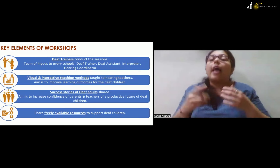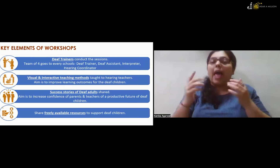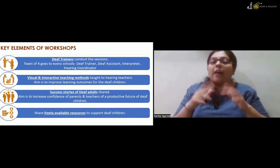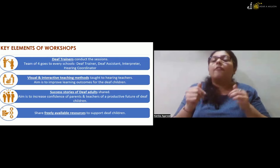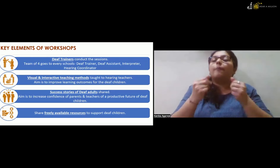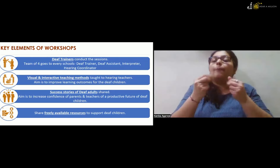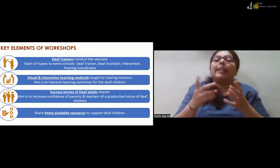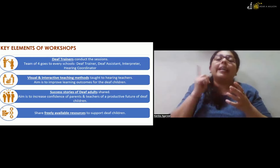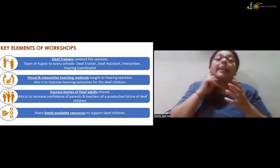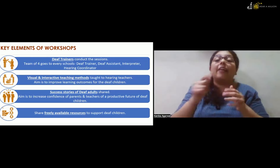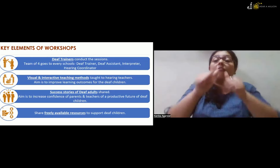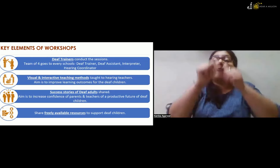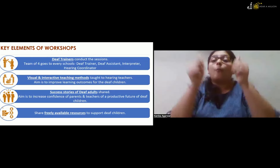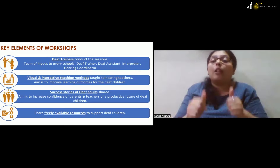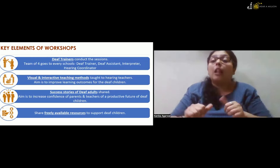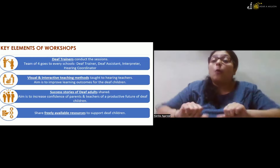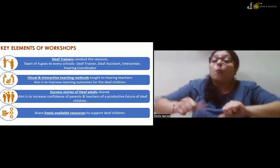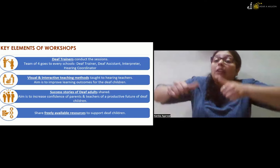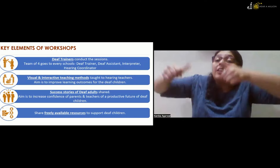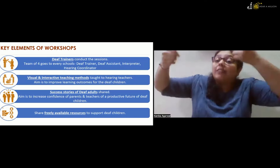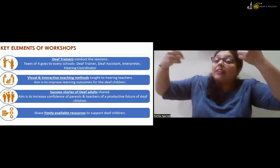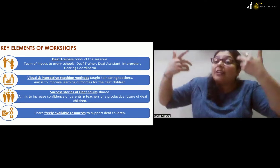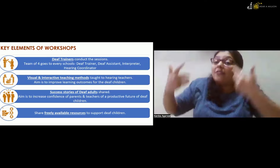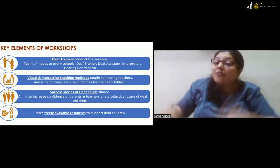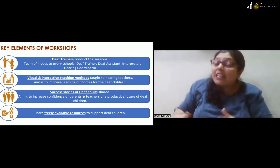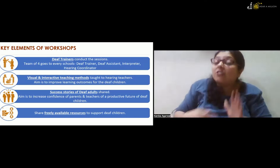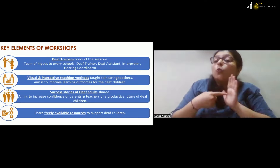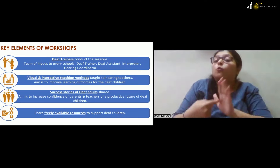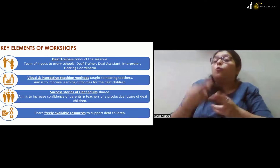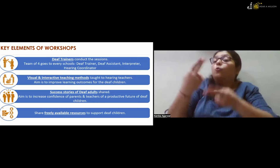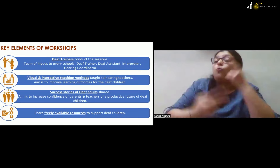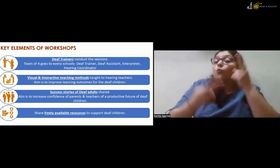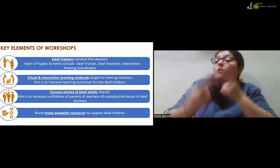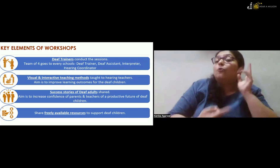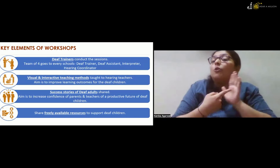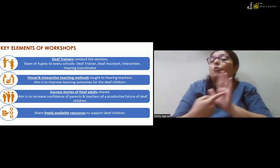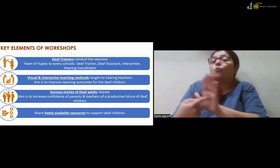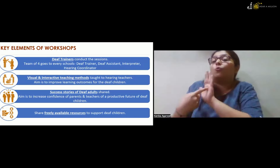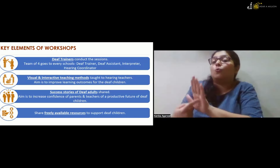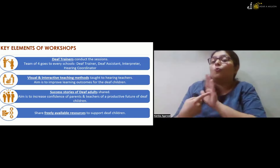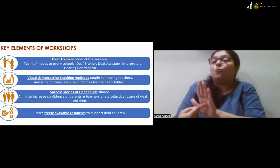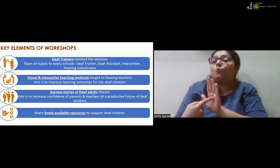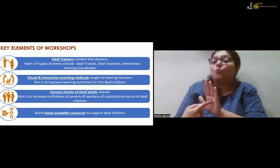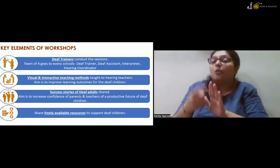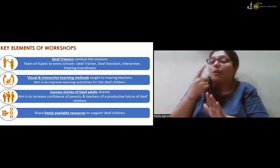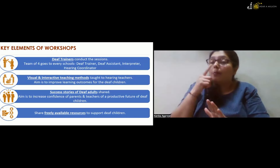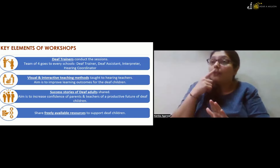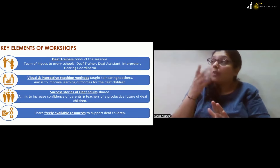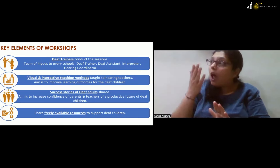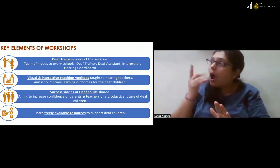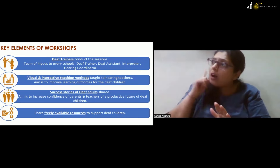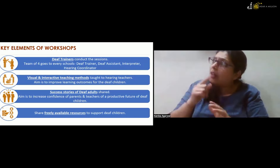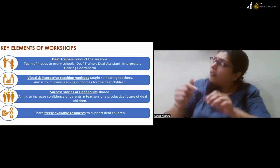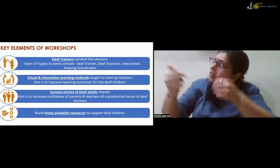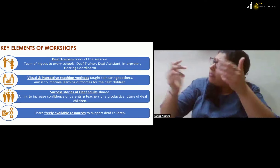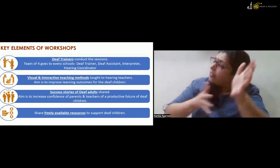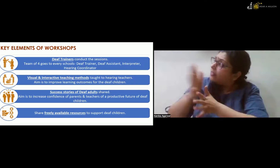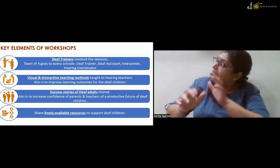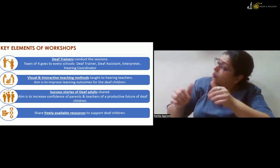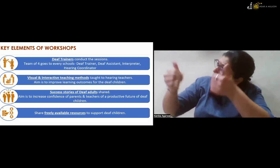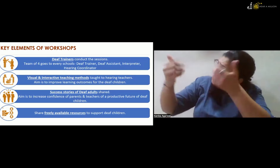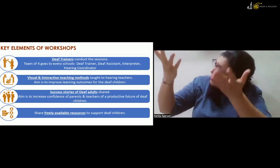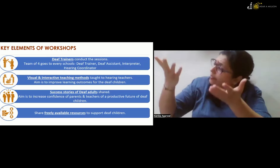they need to come out of the bubble, right? And there were success stories of deaf individuals which